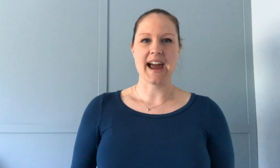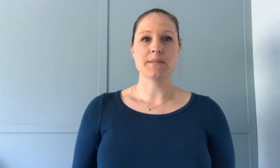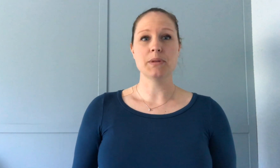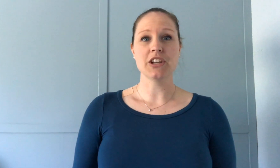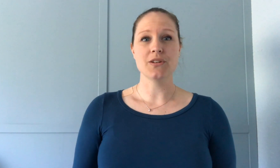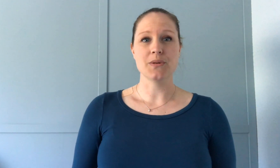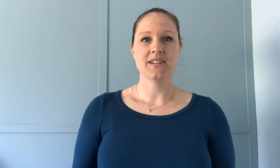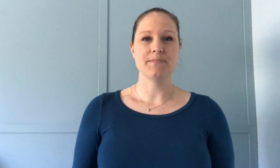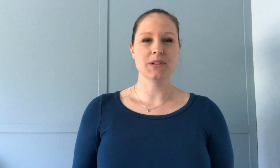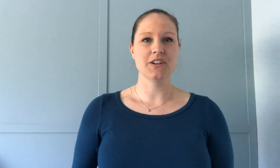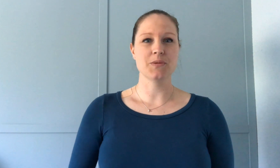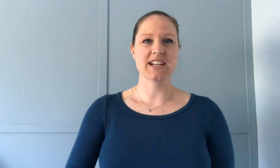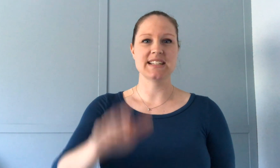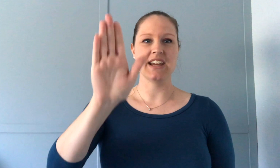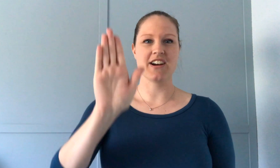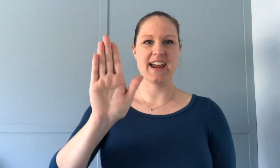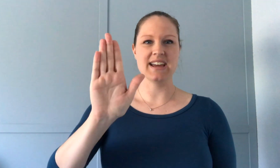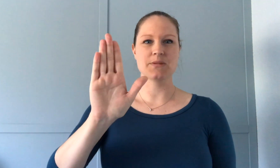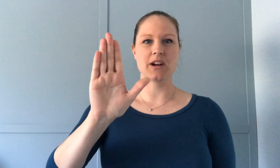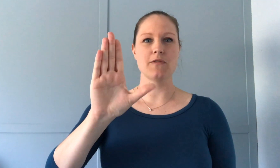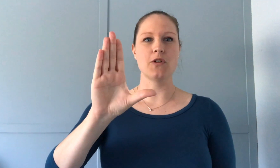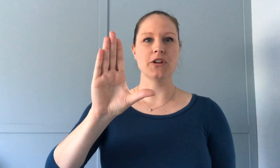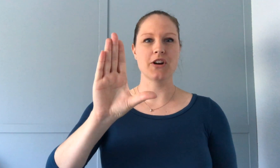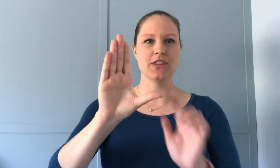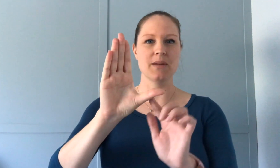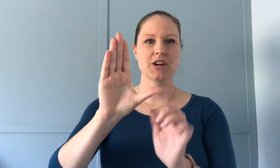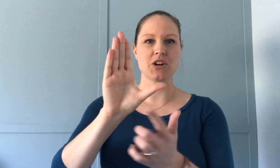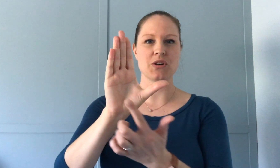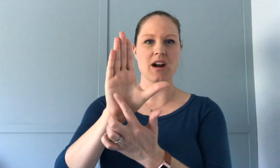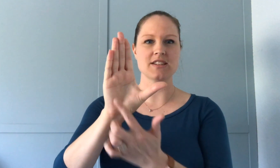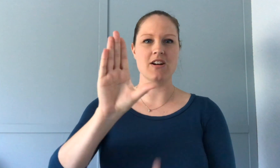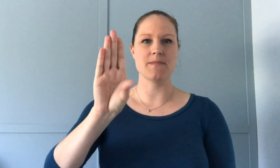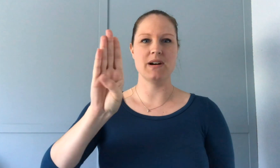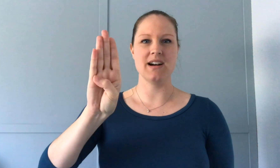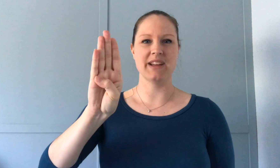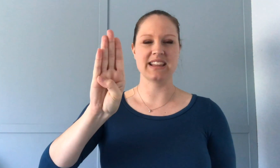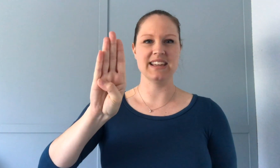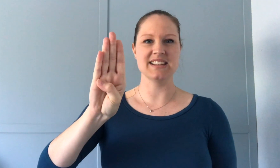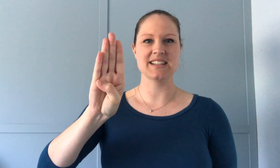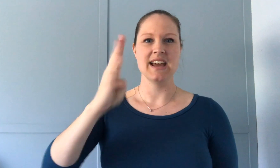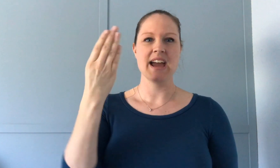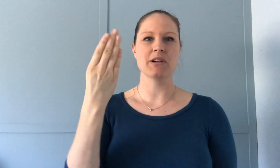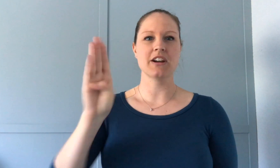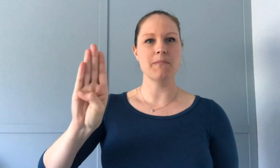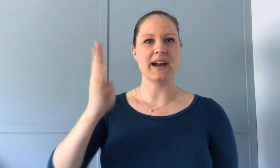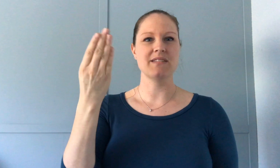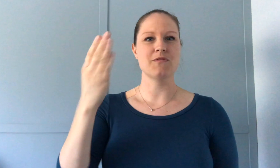sign blue. Blue, we're going to take our hand, we're going to fold our thumb across our palm like this, and we're going to go back and